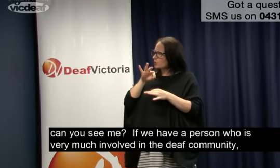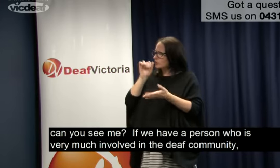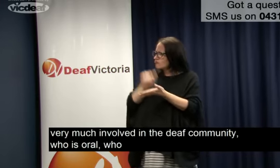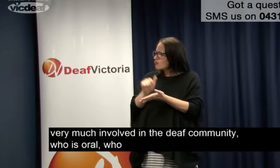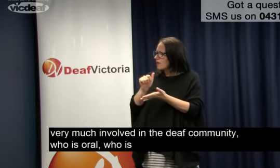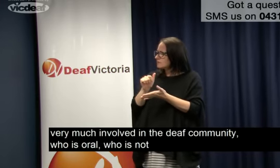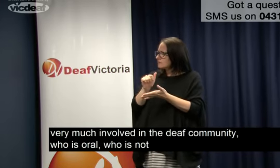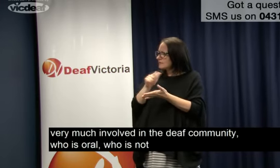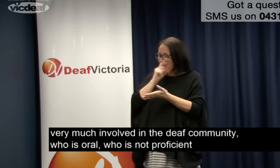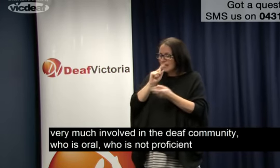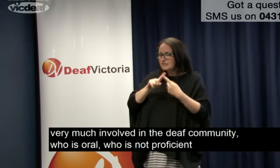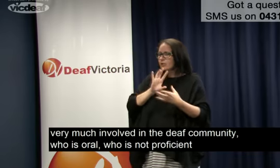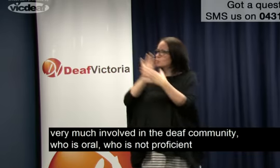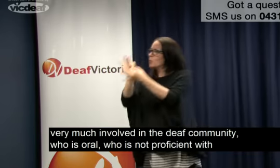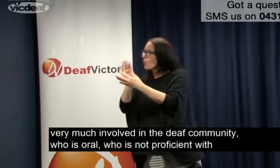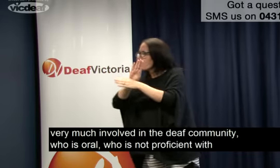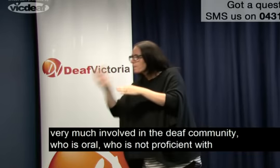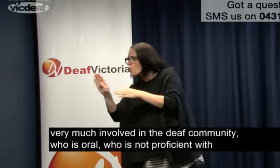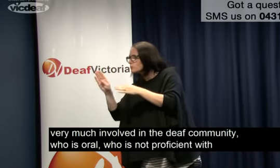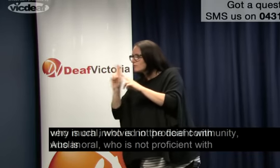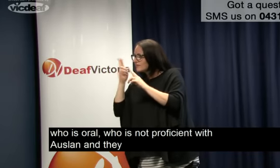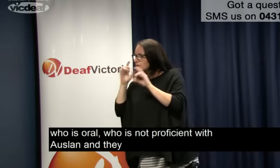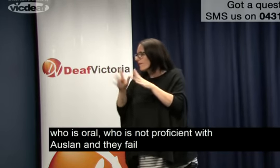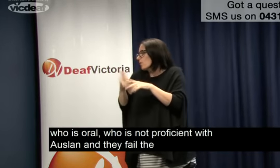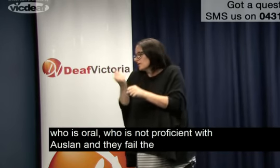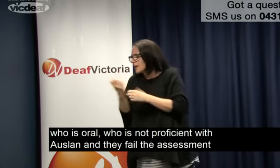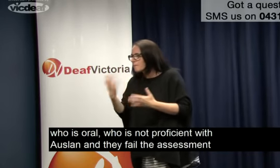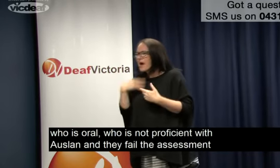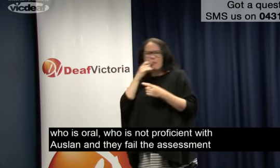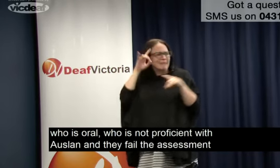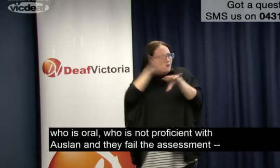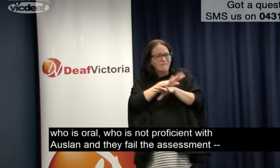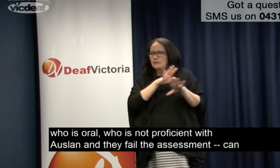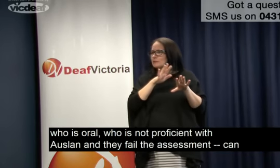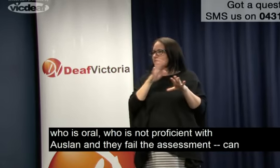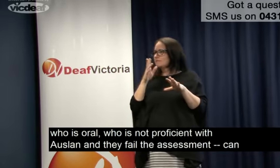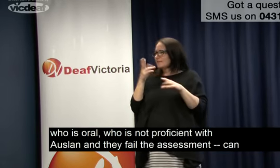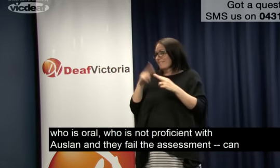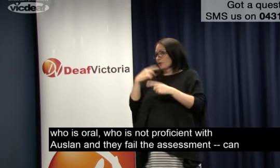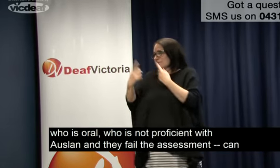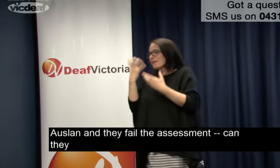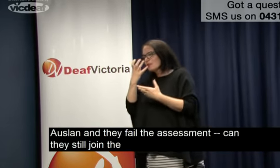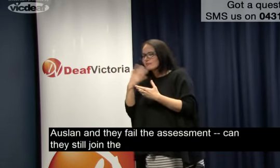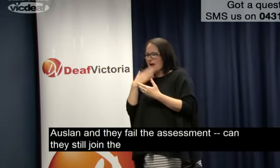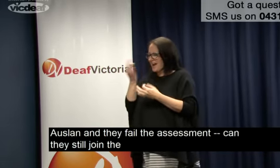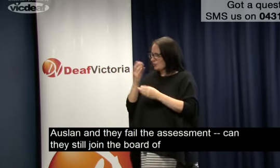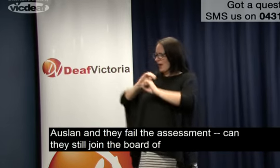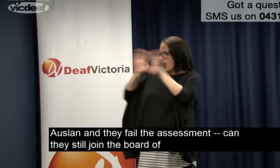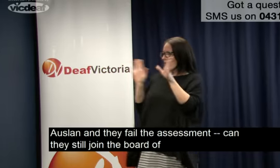Auslan and they fail the assessment, can they still join the board of Deaf Australia? I'm a little bit confused, I guess. Can